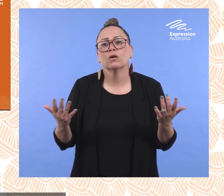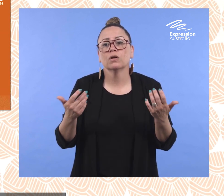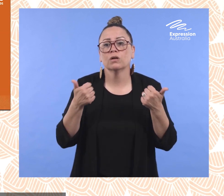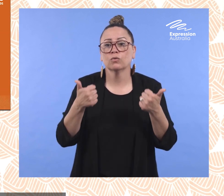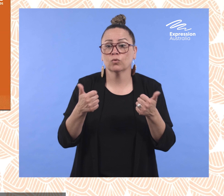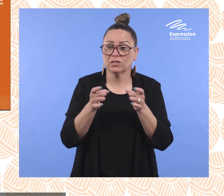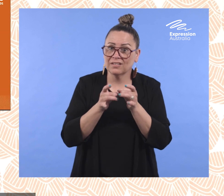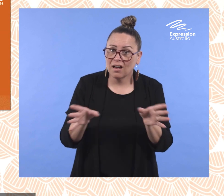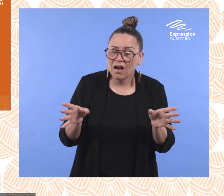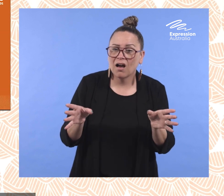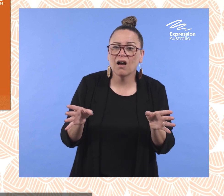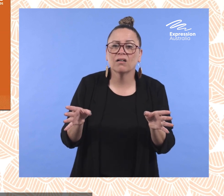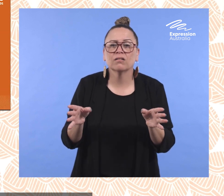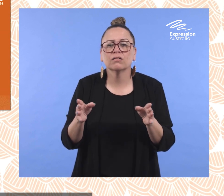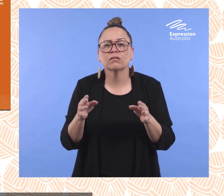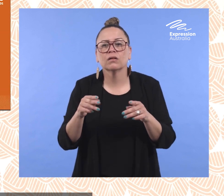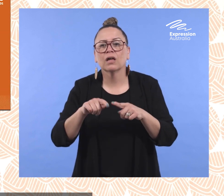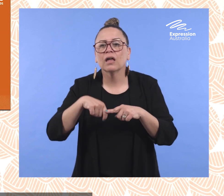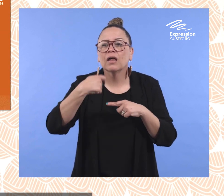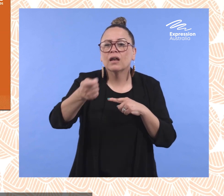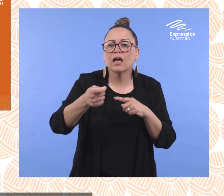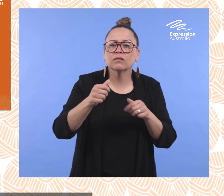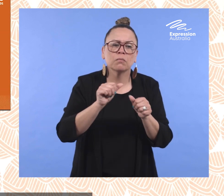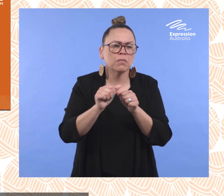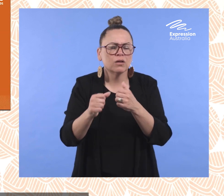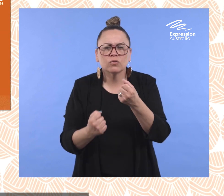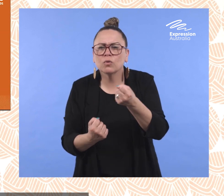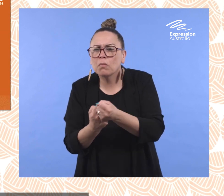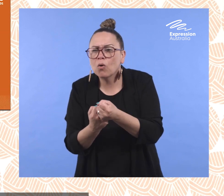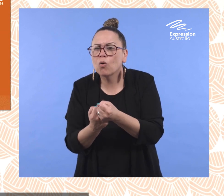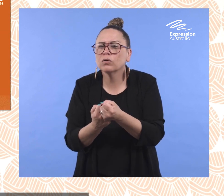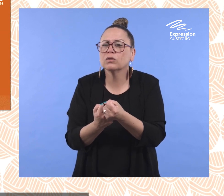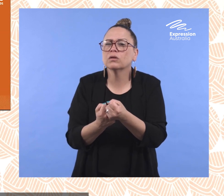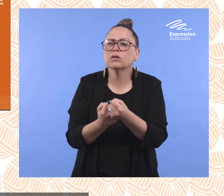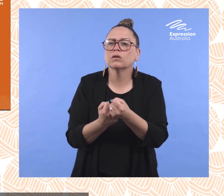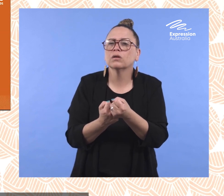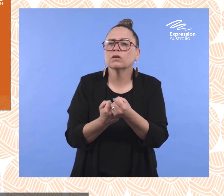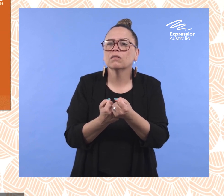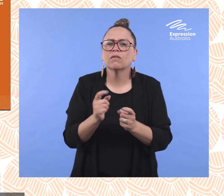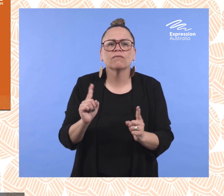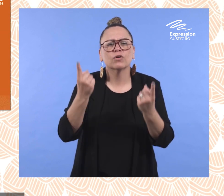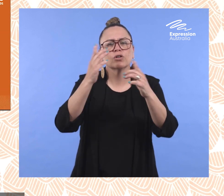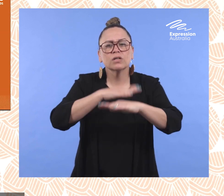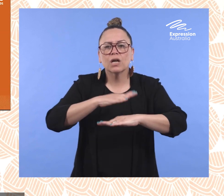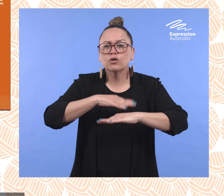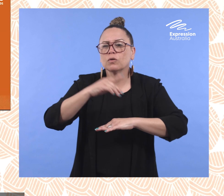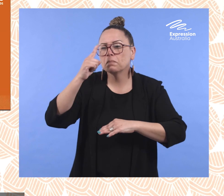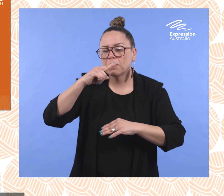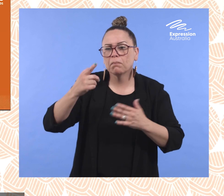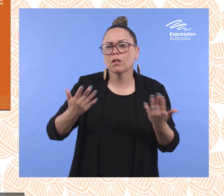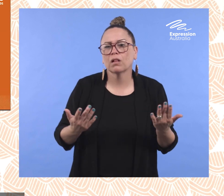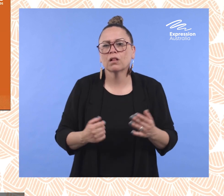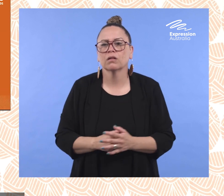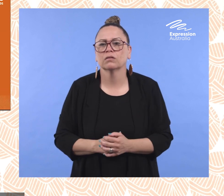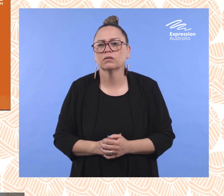If this is a starting point, Aunty Munya, what might be next to better support and represent First Nations peoples?